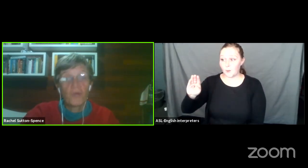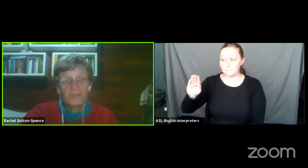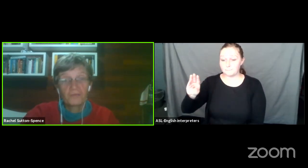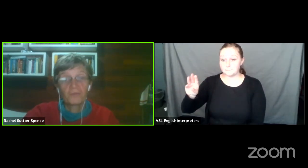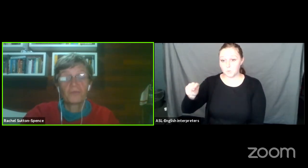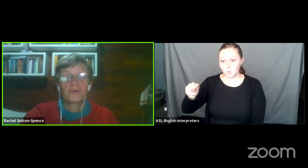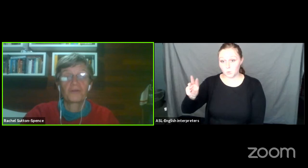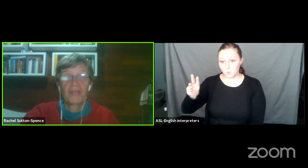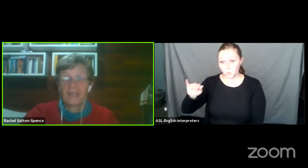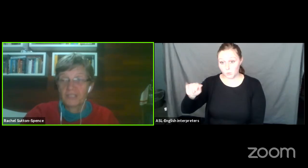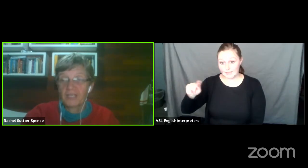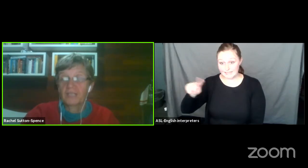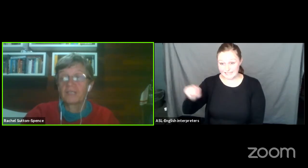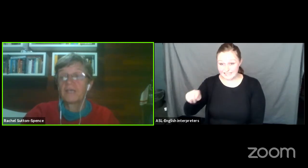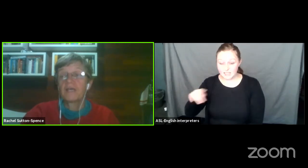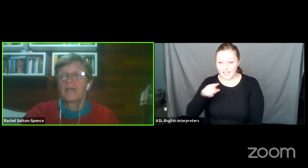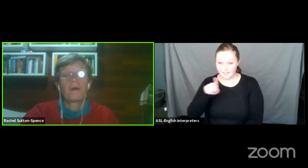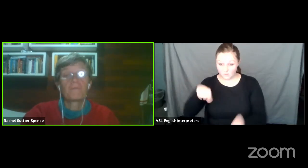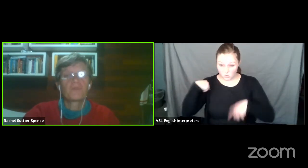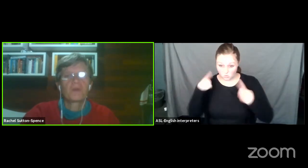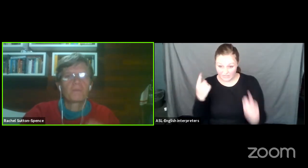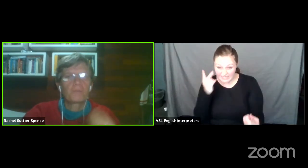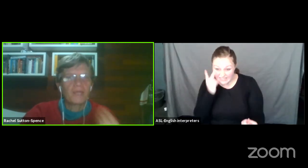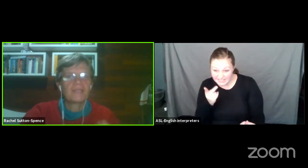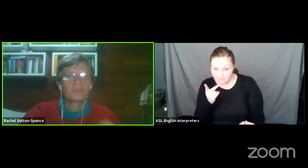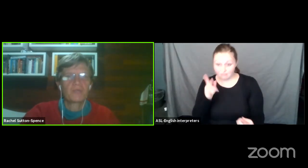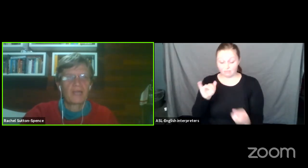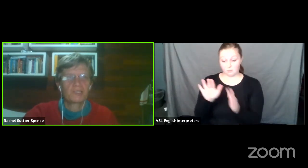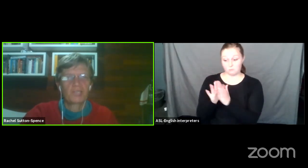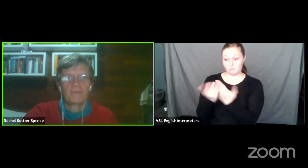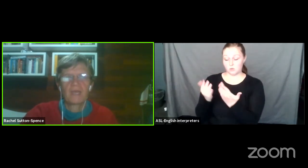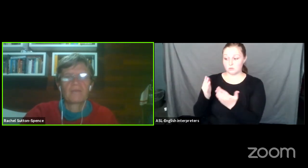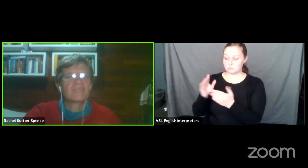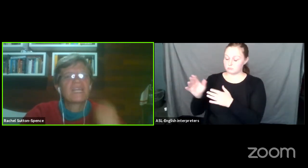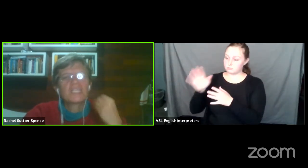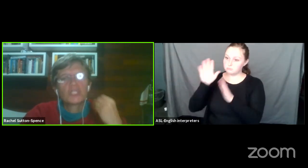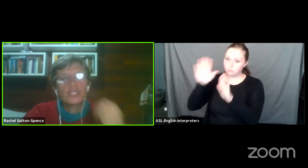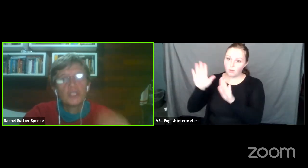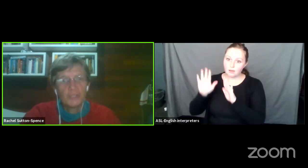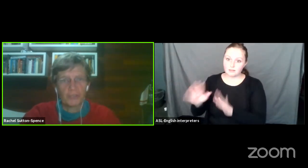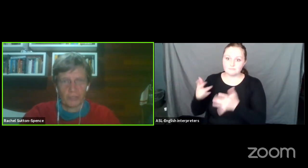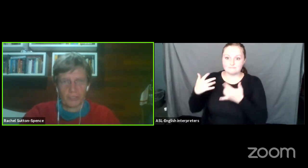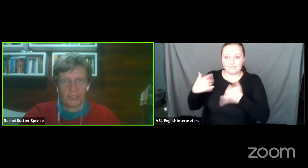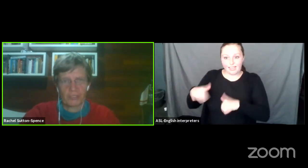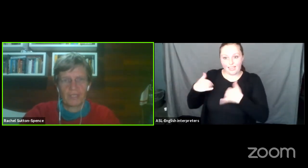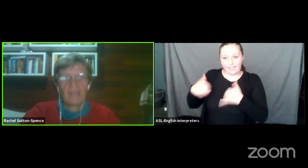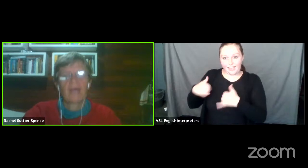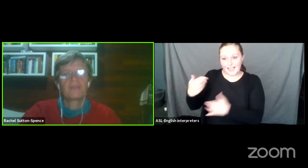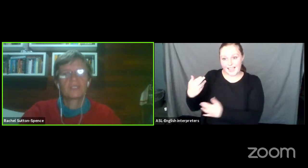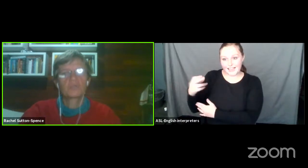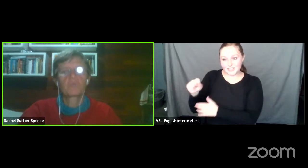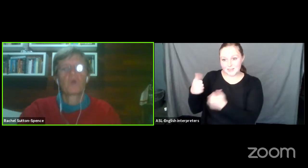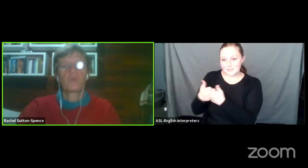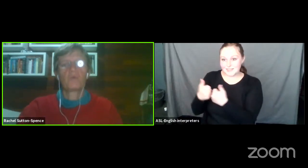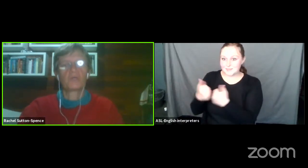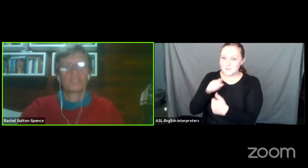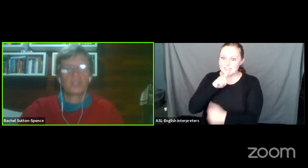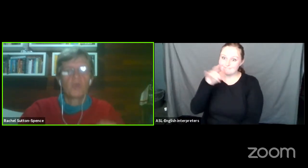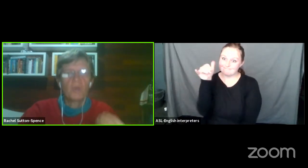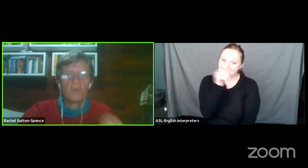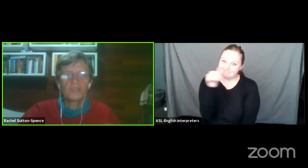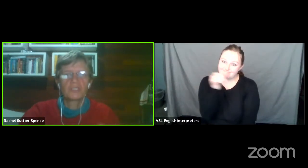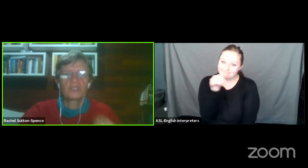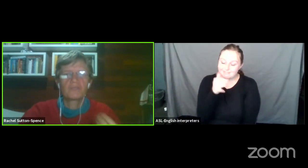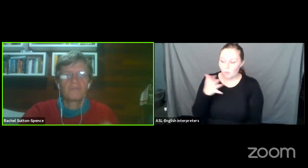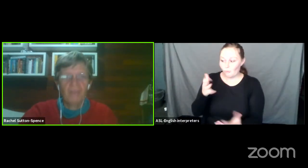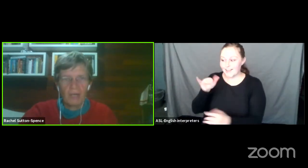is a wonderful book on ASL that plays with handshake games. It's ludicrous. And this is what we wanted.